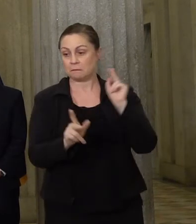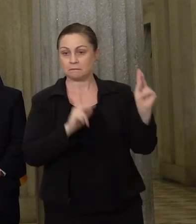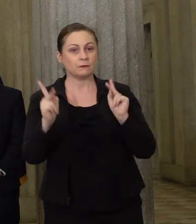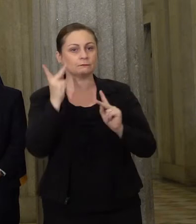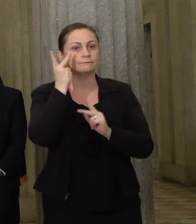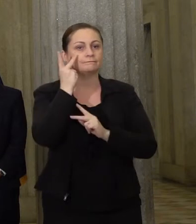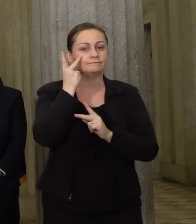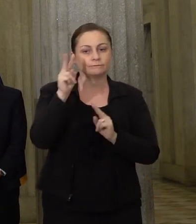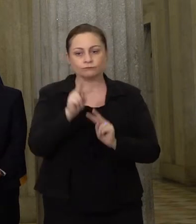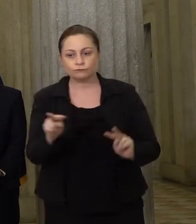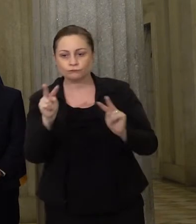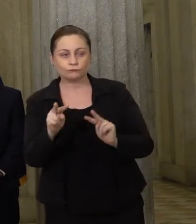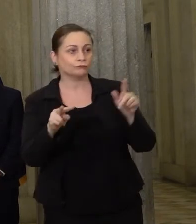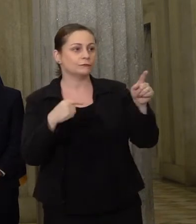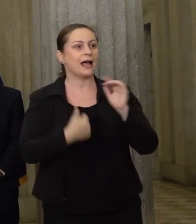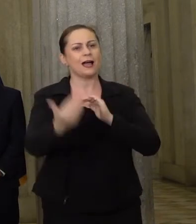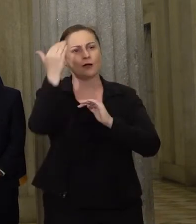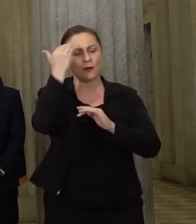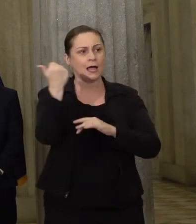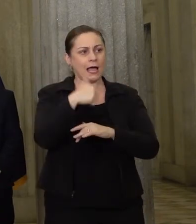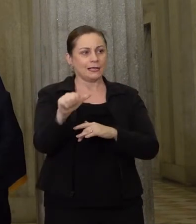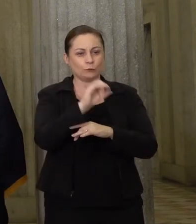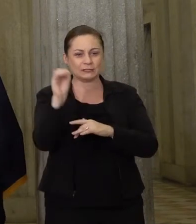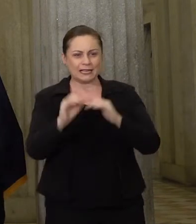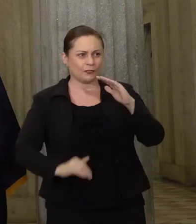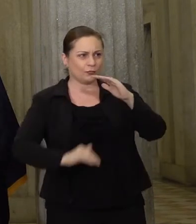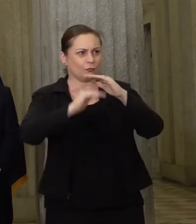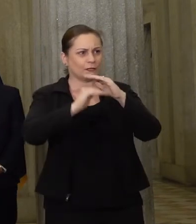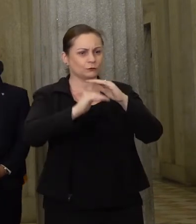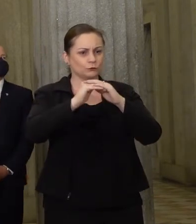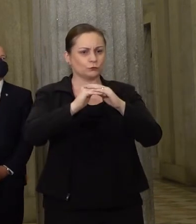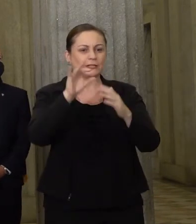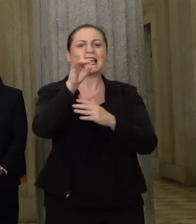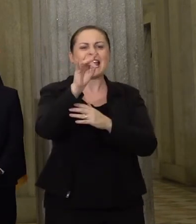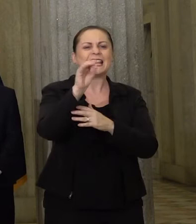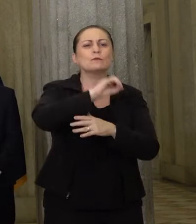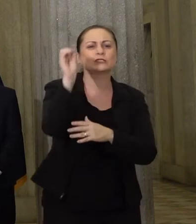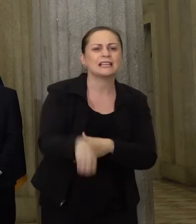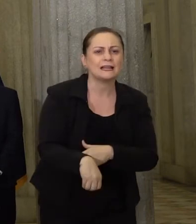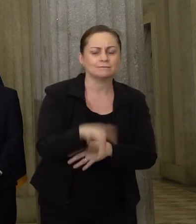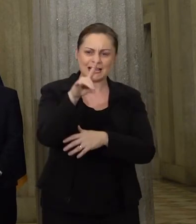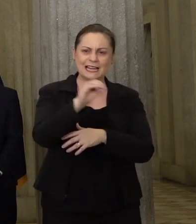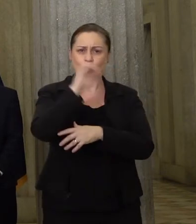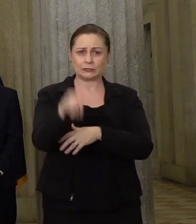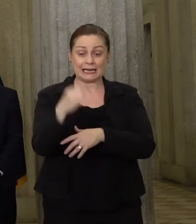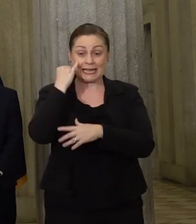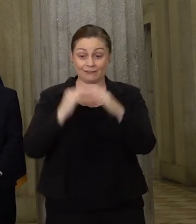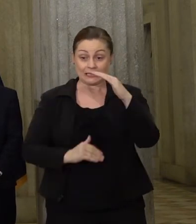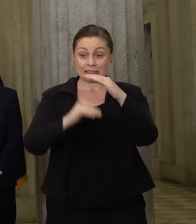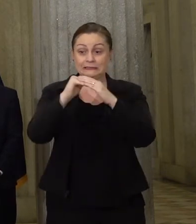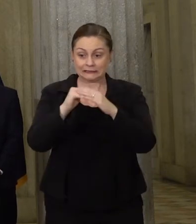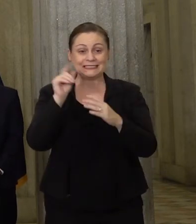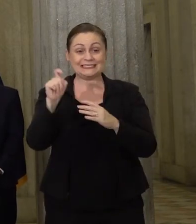surge. Well, I know 80% is supposed to be that threshold, I guess we're supposed to advise the hospitals to start looking into the surge plan. Are there any hospitals